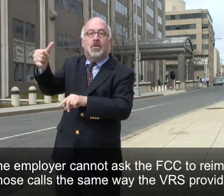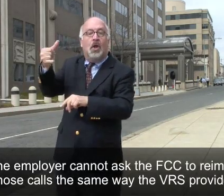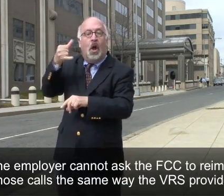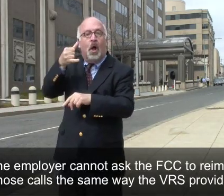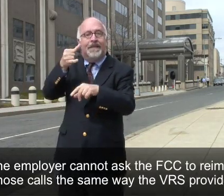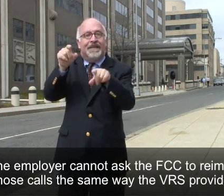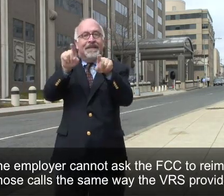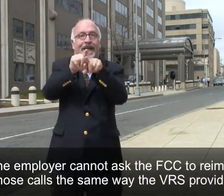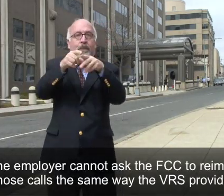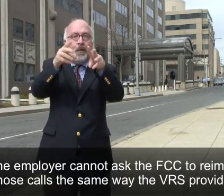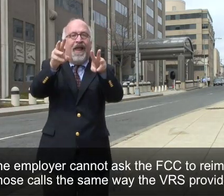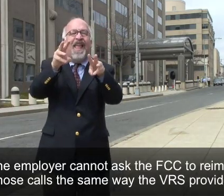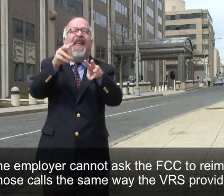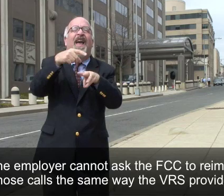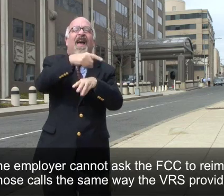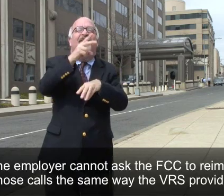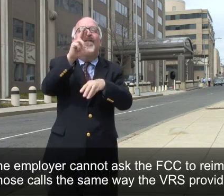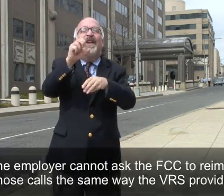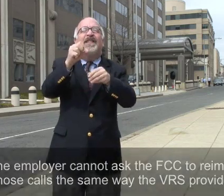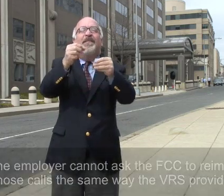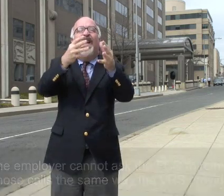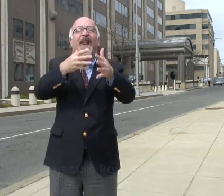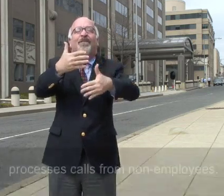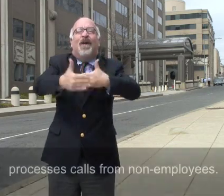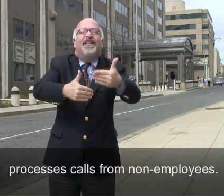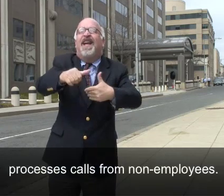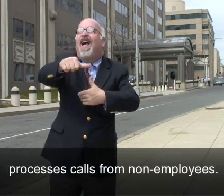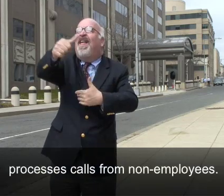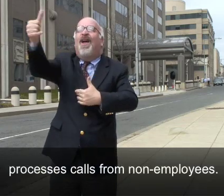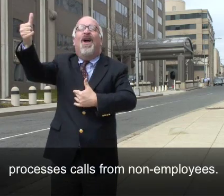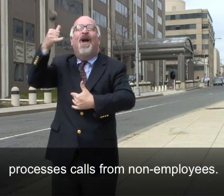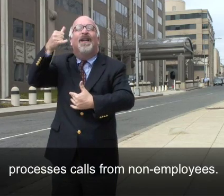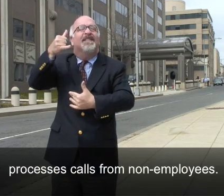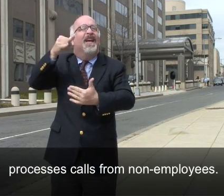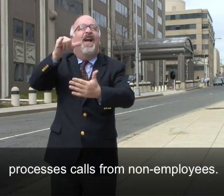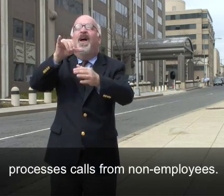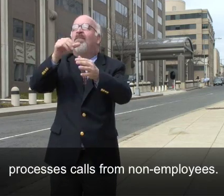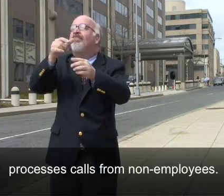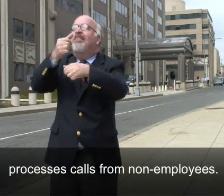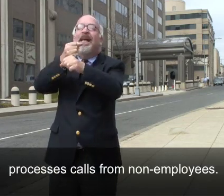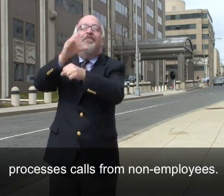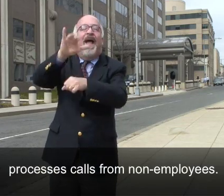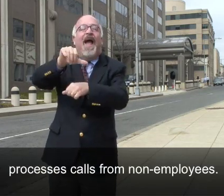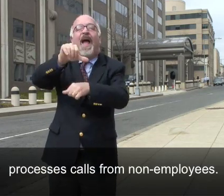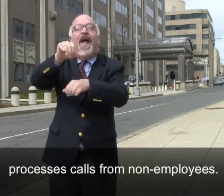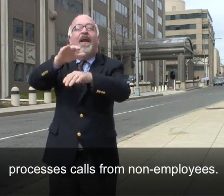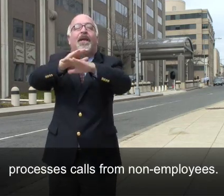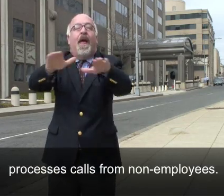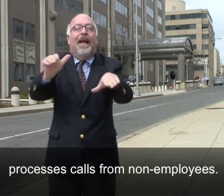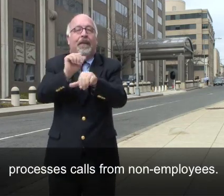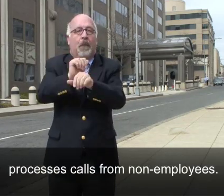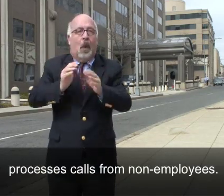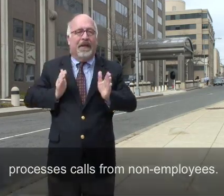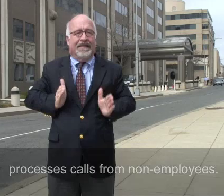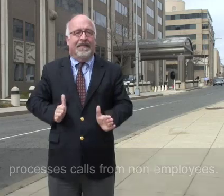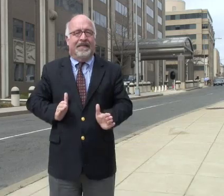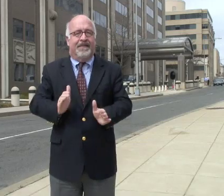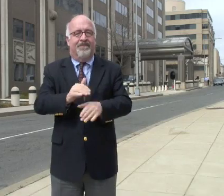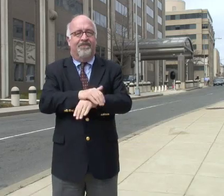calls the same way the VRS provider processes calls from non-employees.